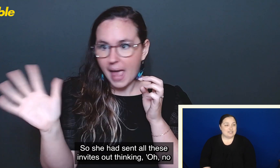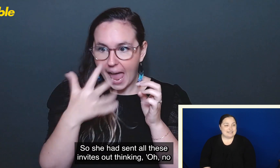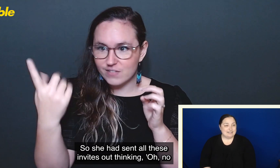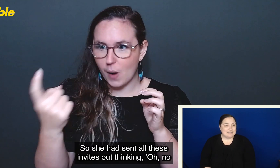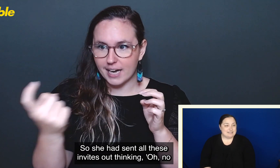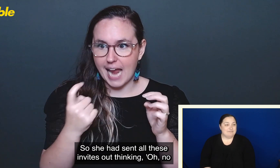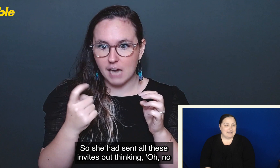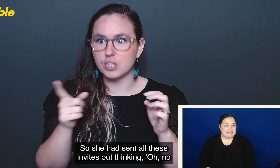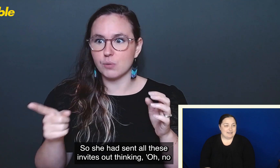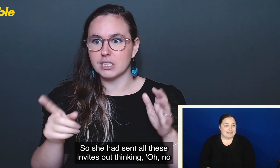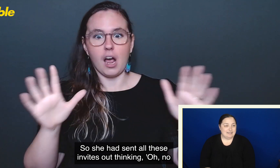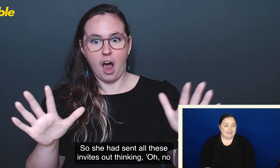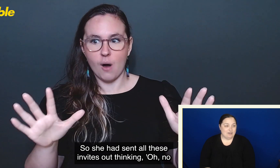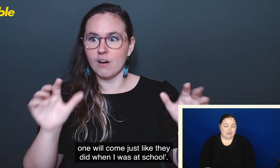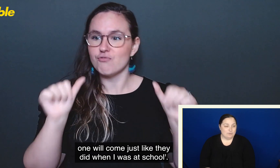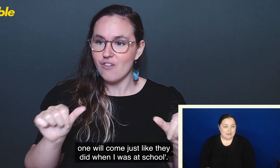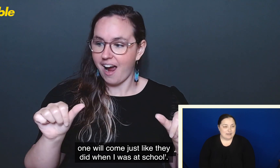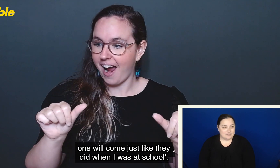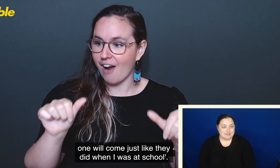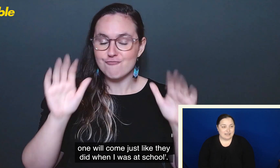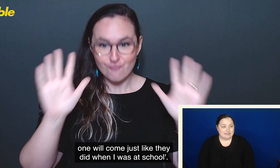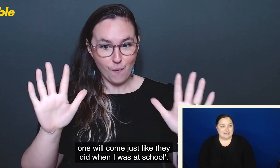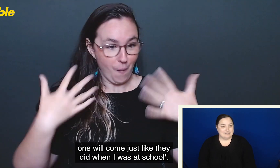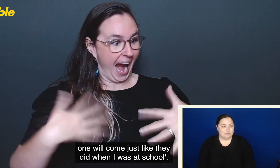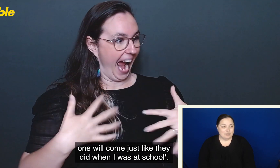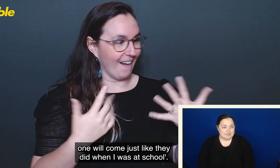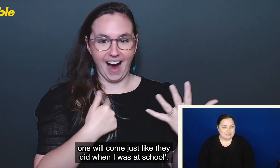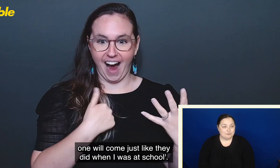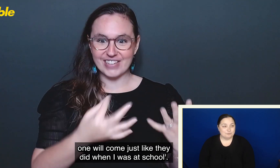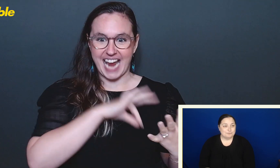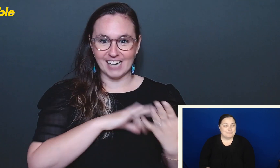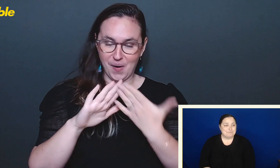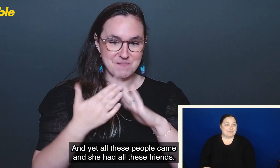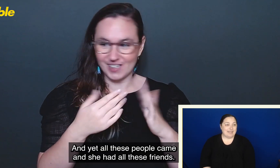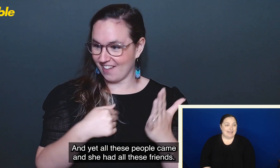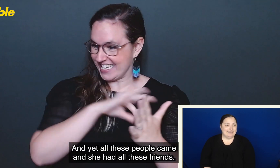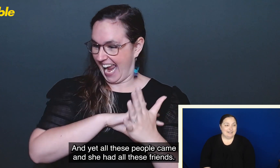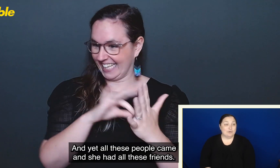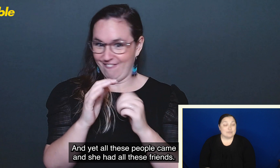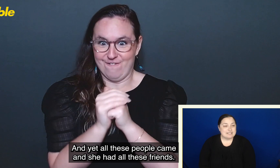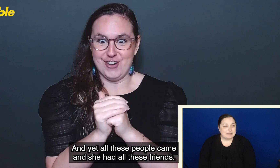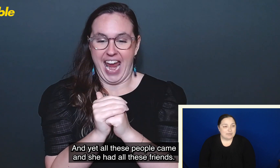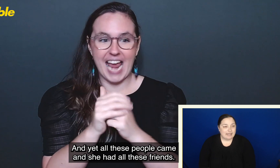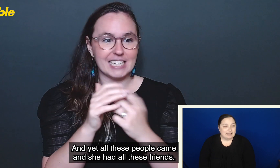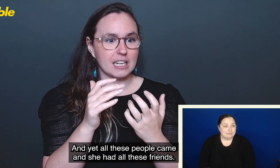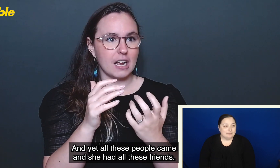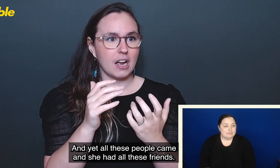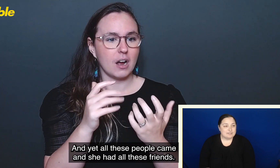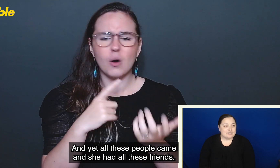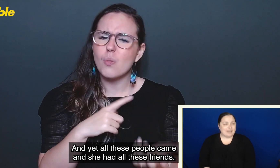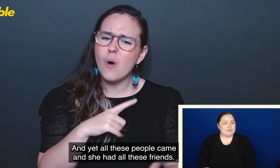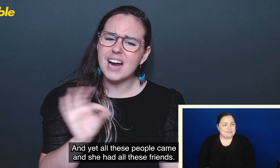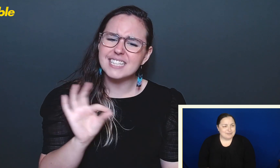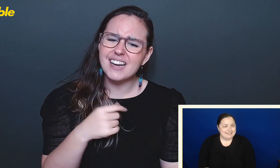she had sent all these invites out thinking, oh, no one will come, just like they did when I was at school. And yet all these people came